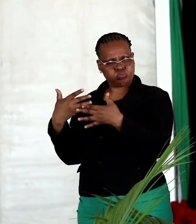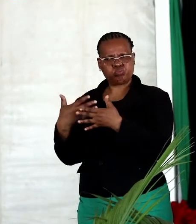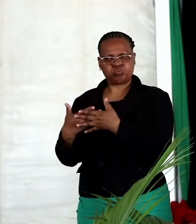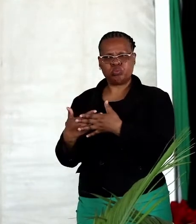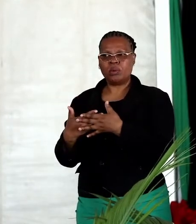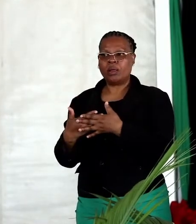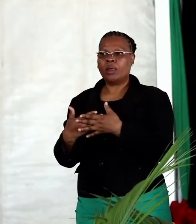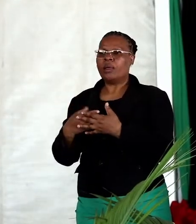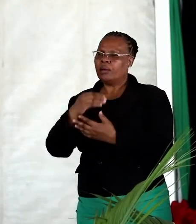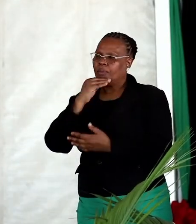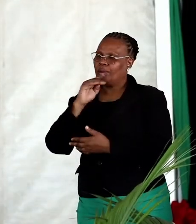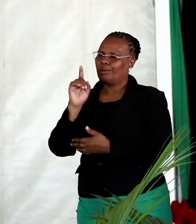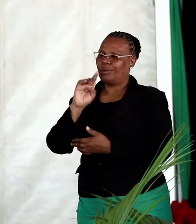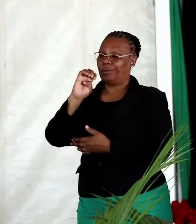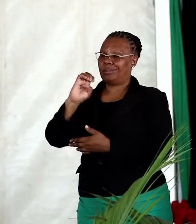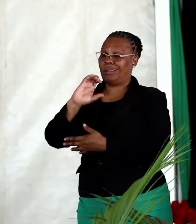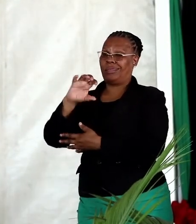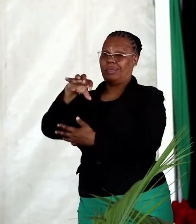I Eastern Cape